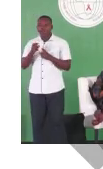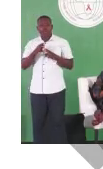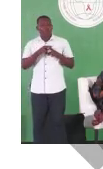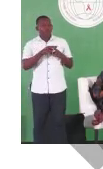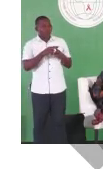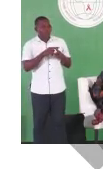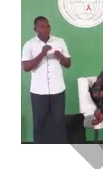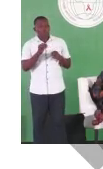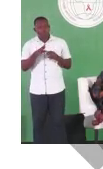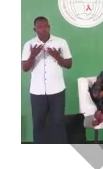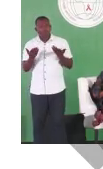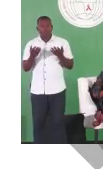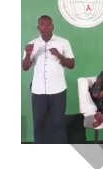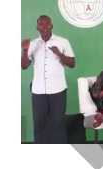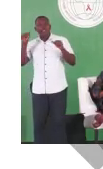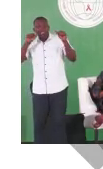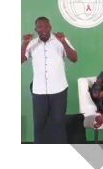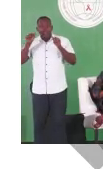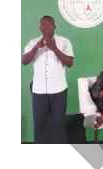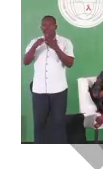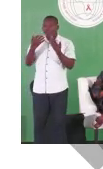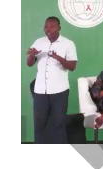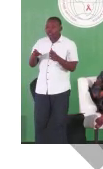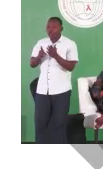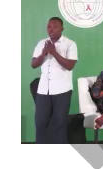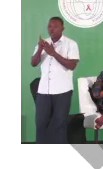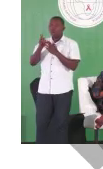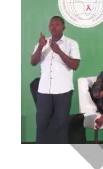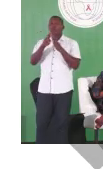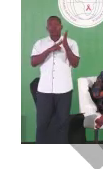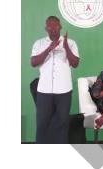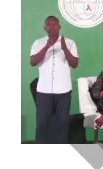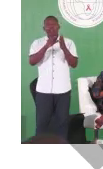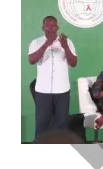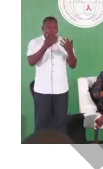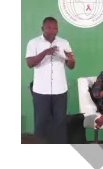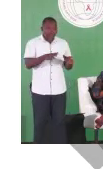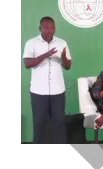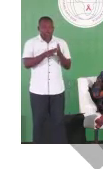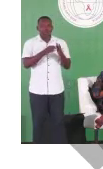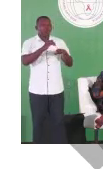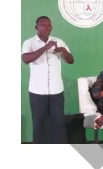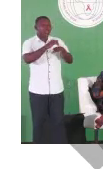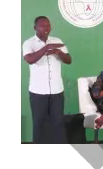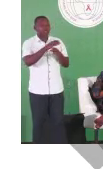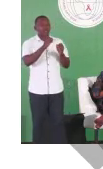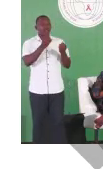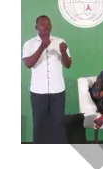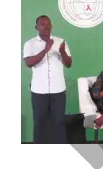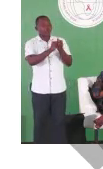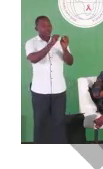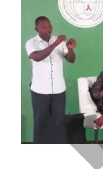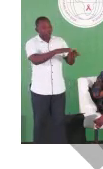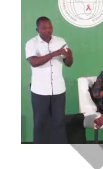self-assessment, and you develop a report which is then submitted through the WHO country office to the